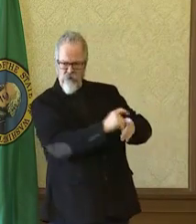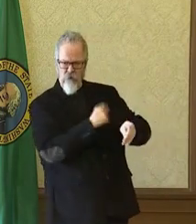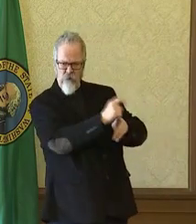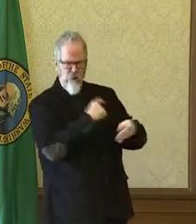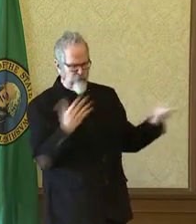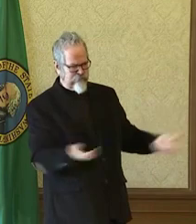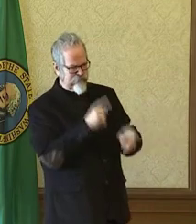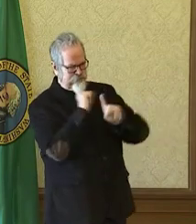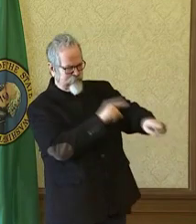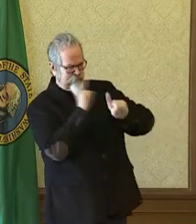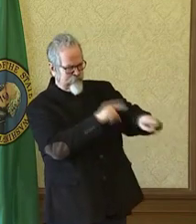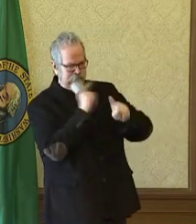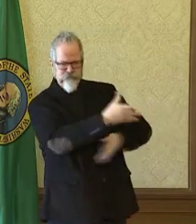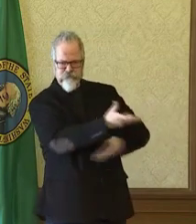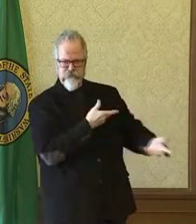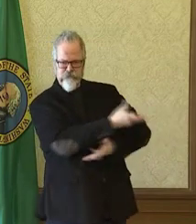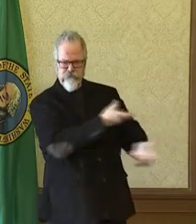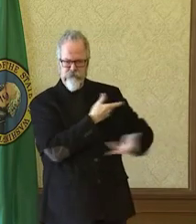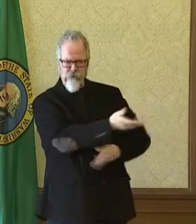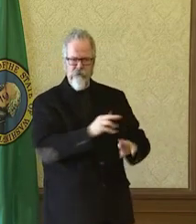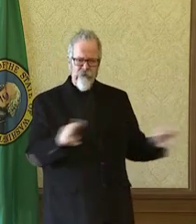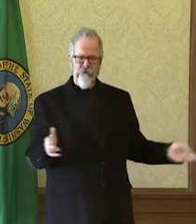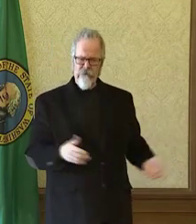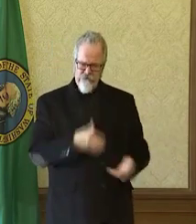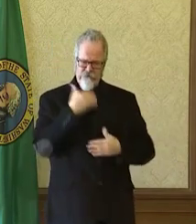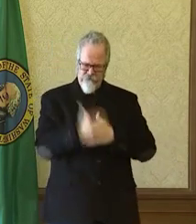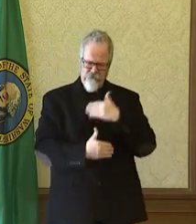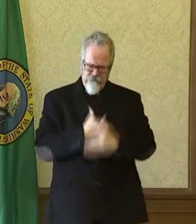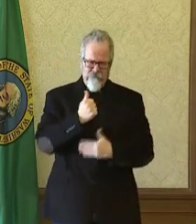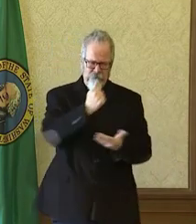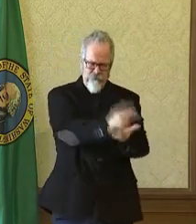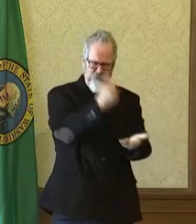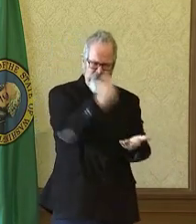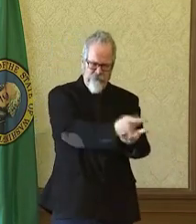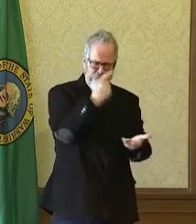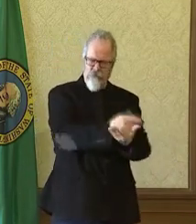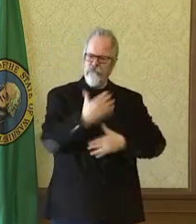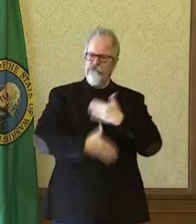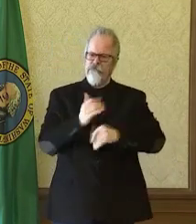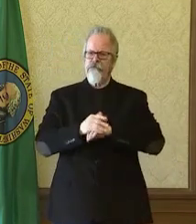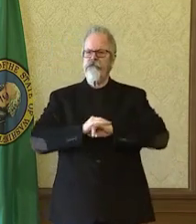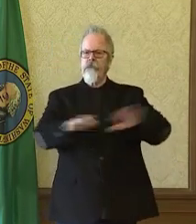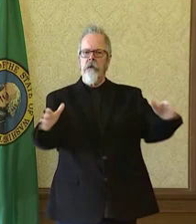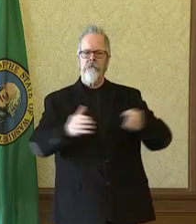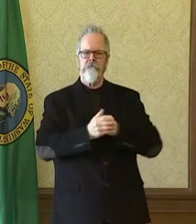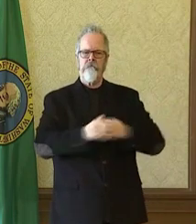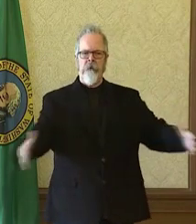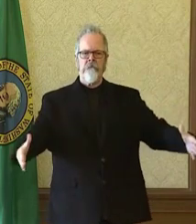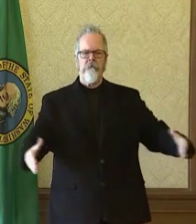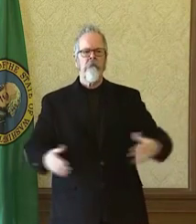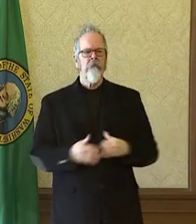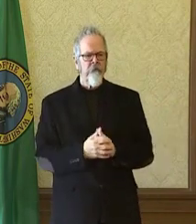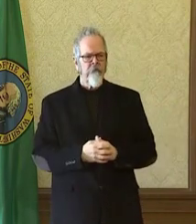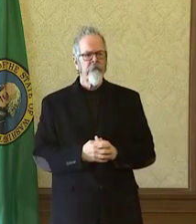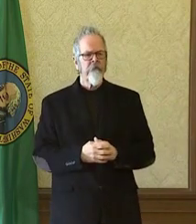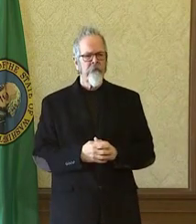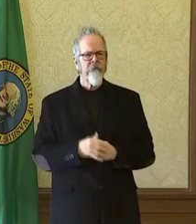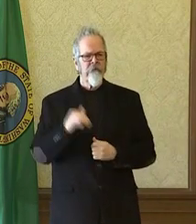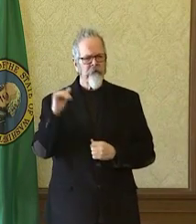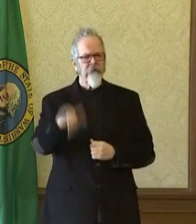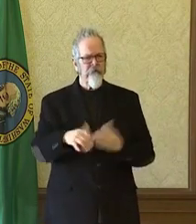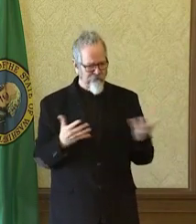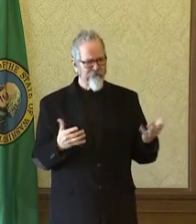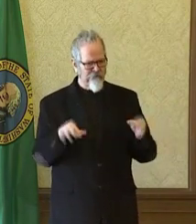their trainers to reach out to their employees before they go on standby or get furloughed so that we can help